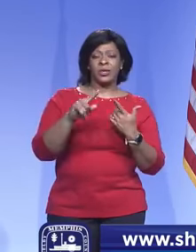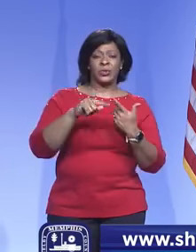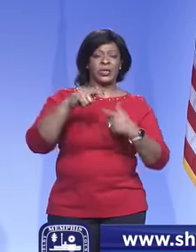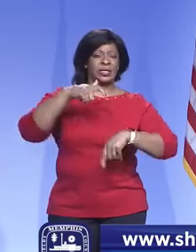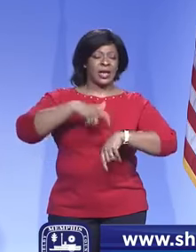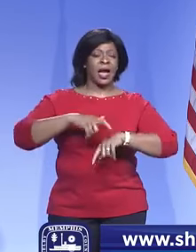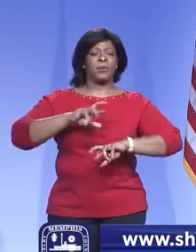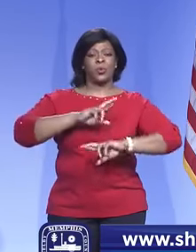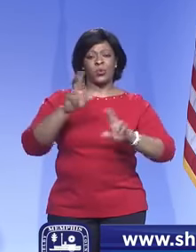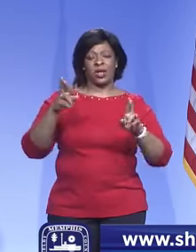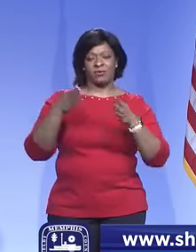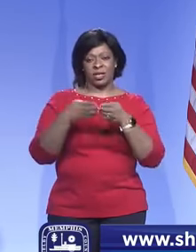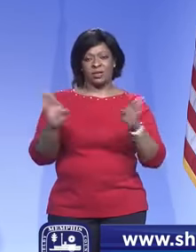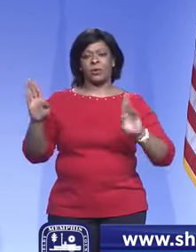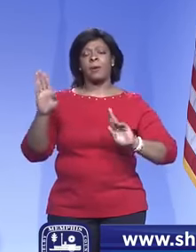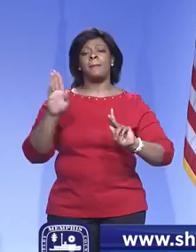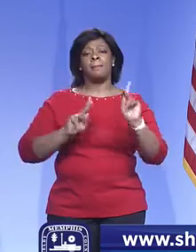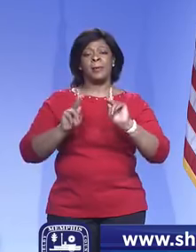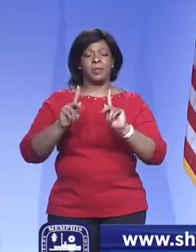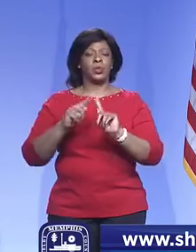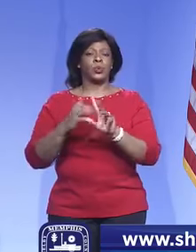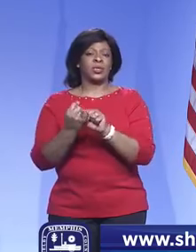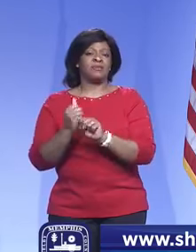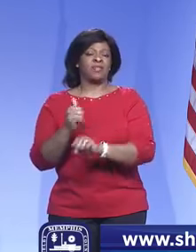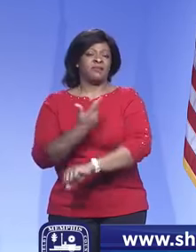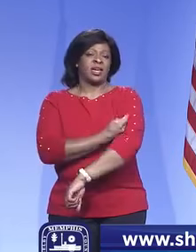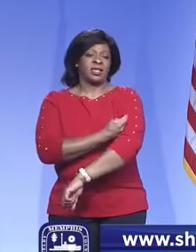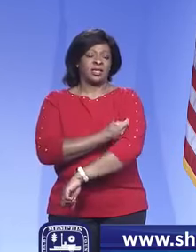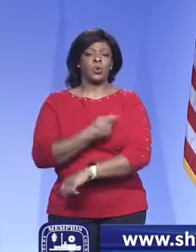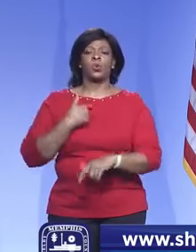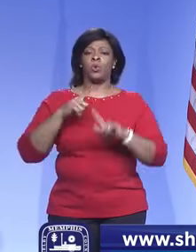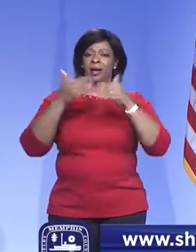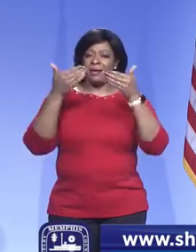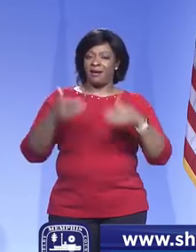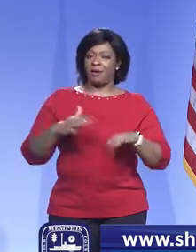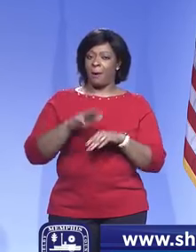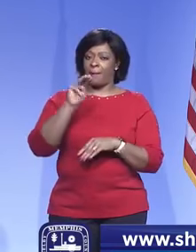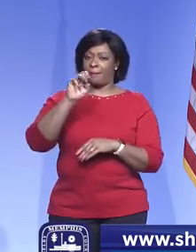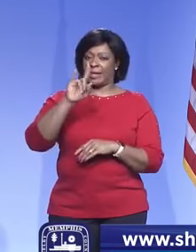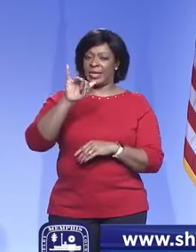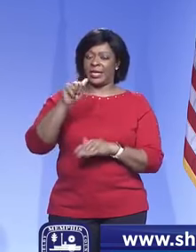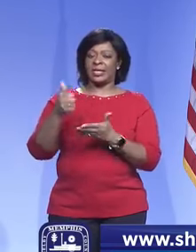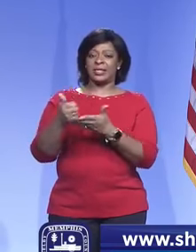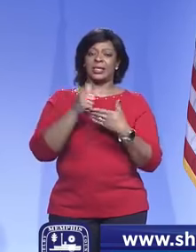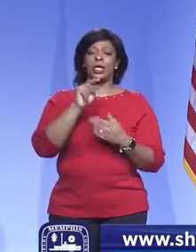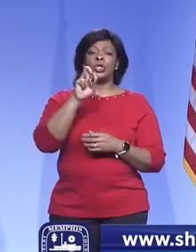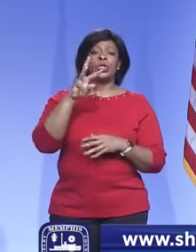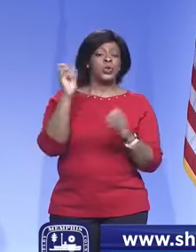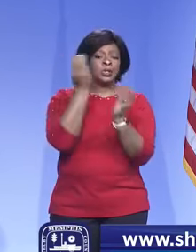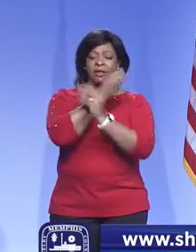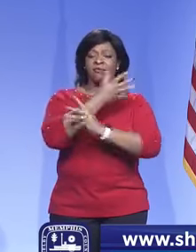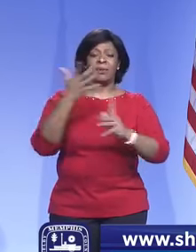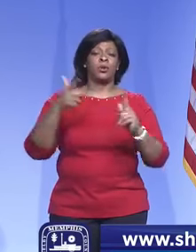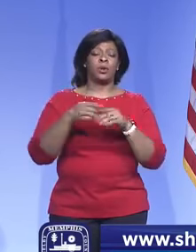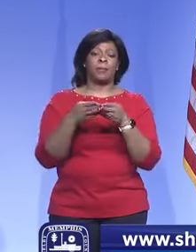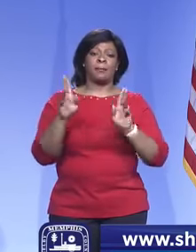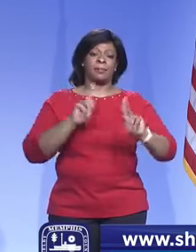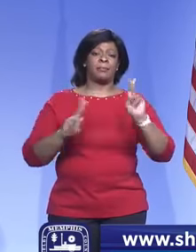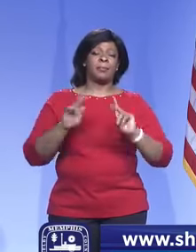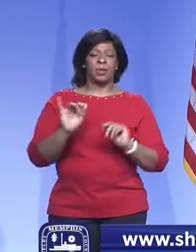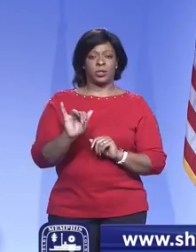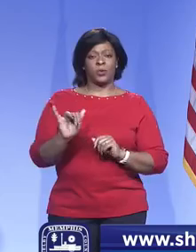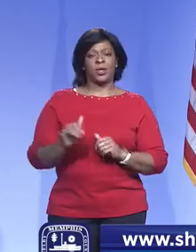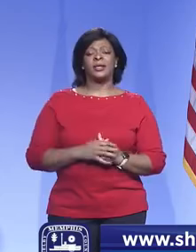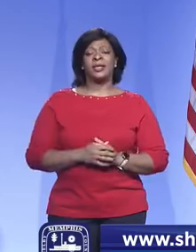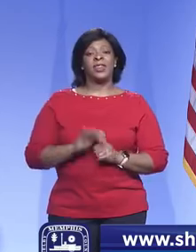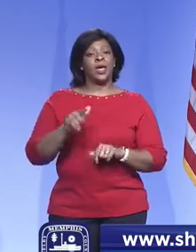it is available to the general public. So we'll rely heavily on the media to assist with getting information out to the public as well.